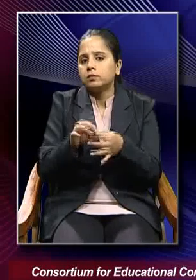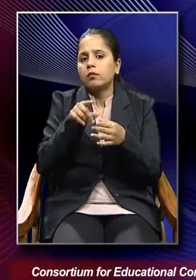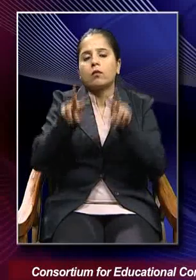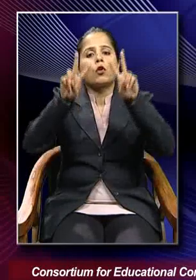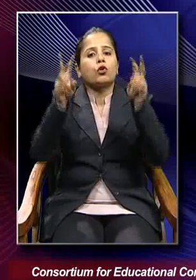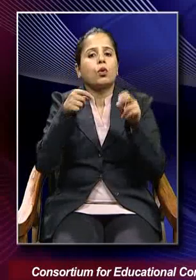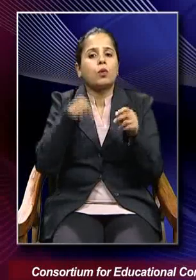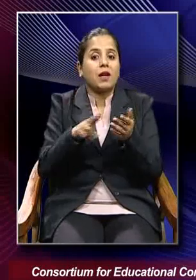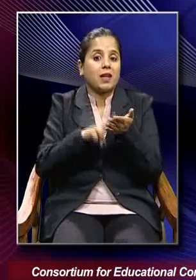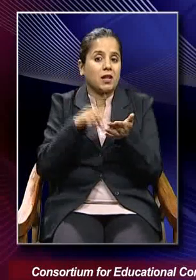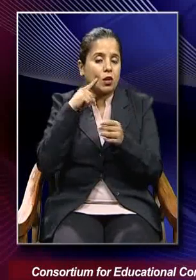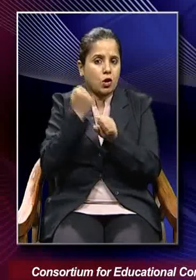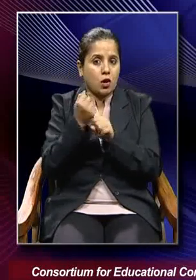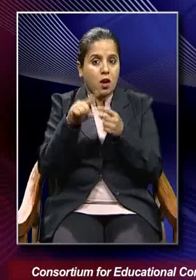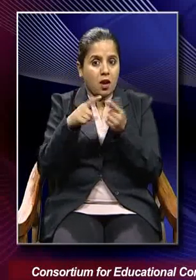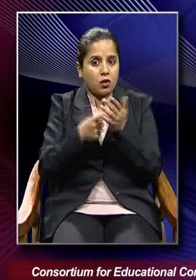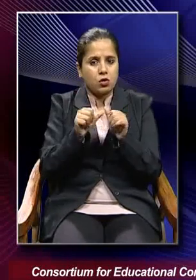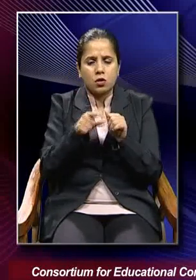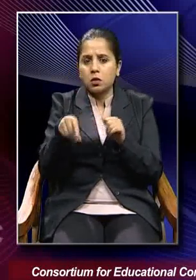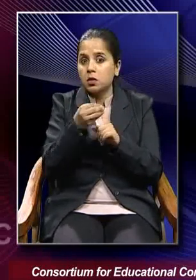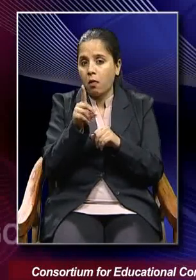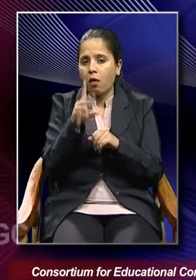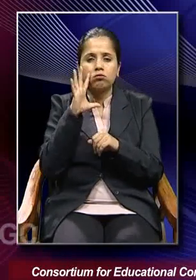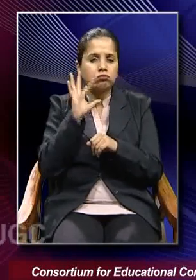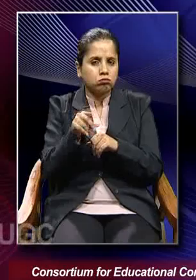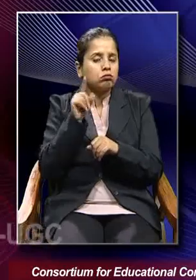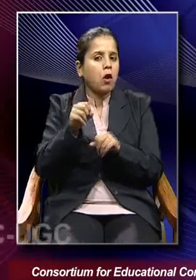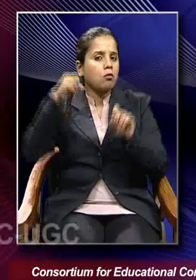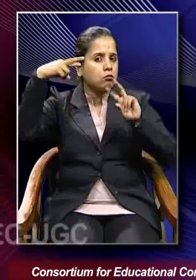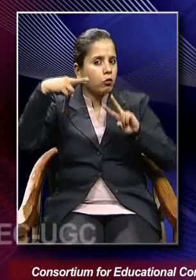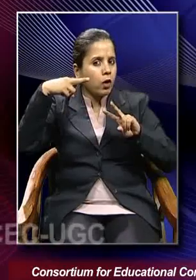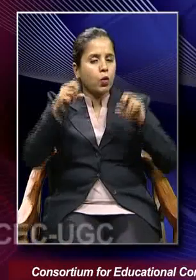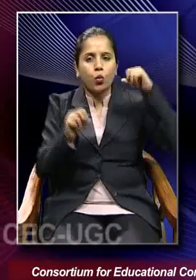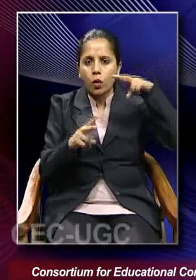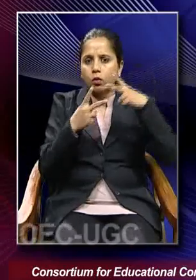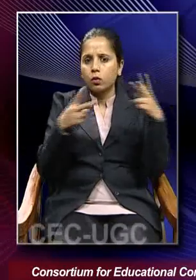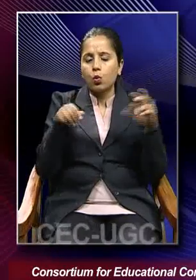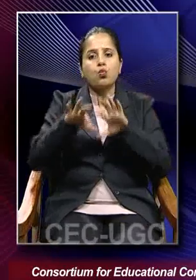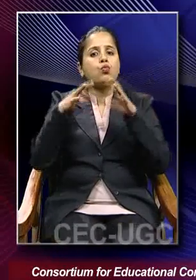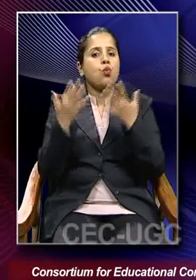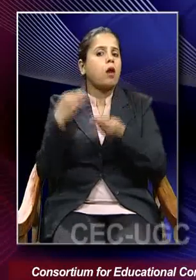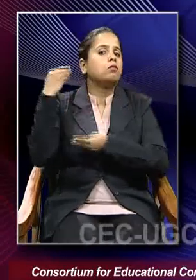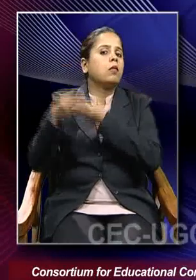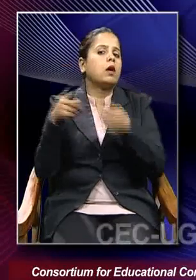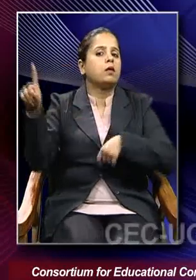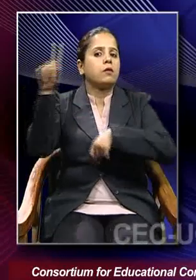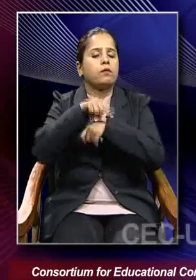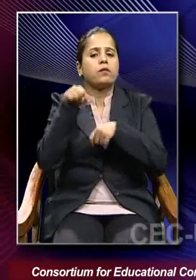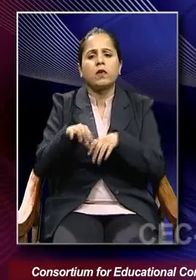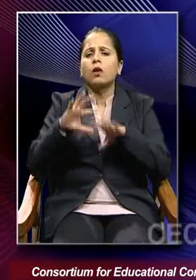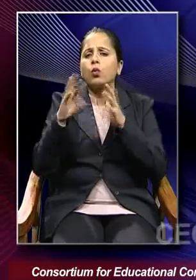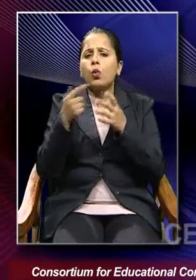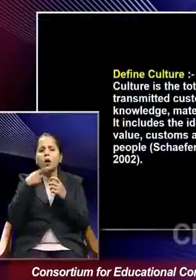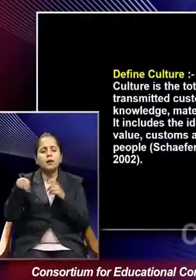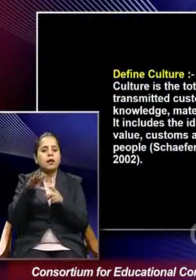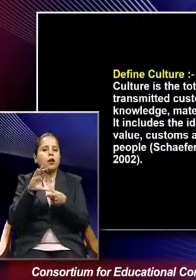context of Nigeria, but this work has some important perspectives for World Heritage Day. The work defines